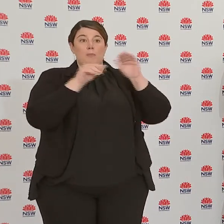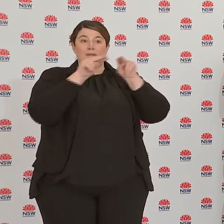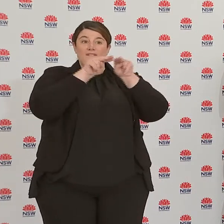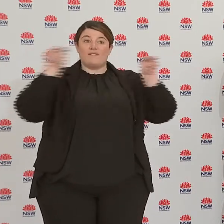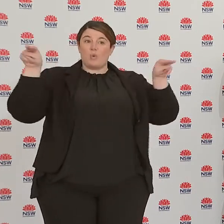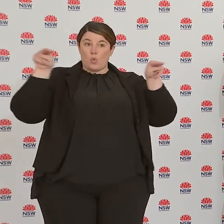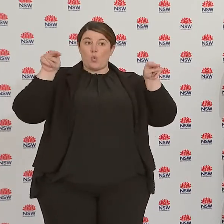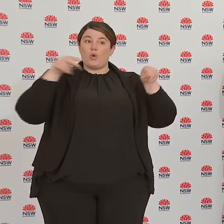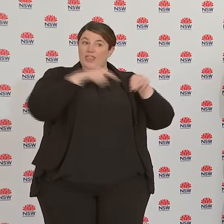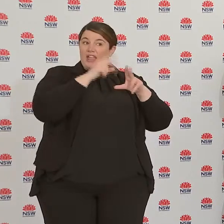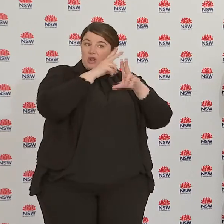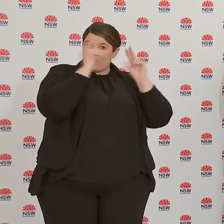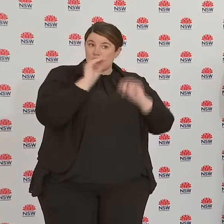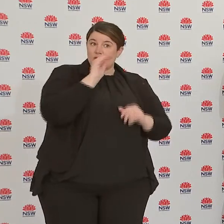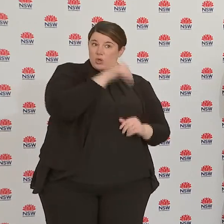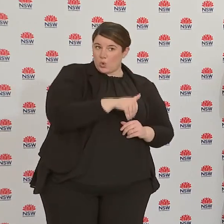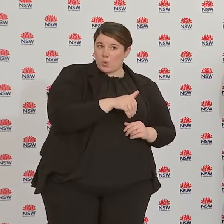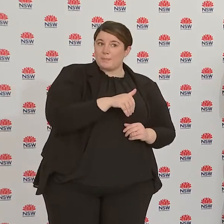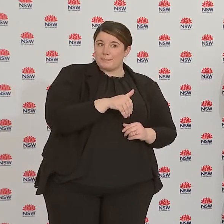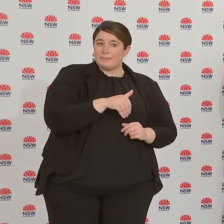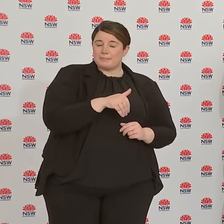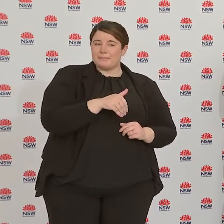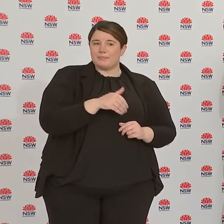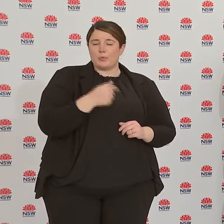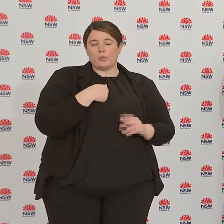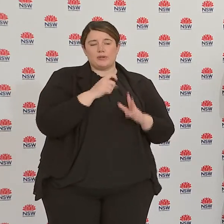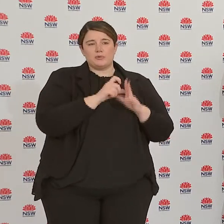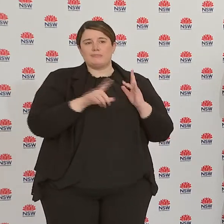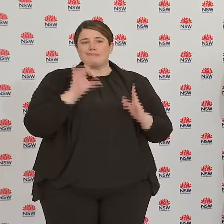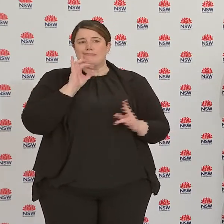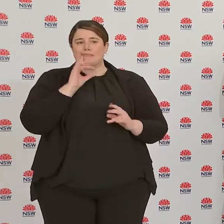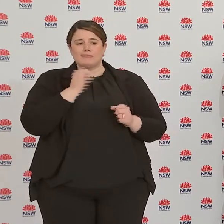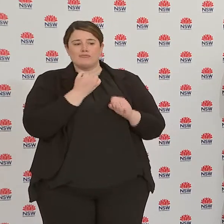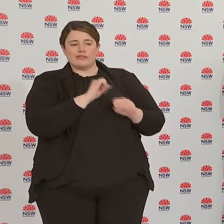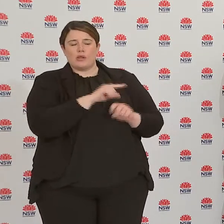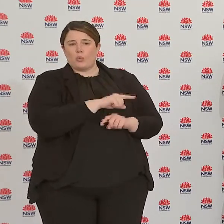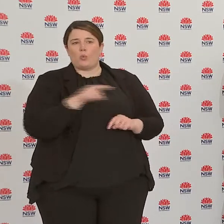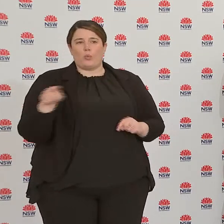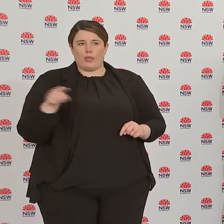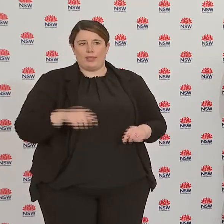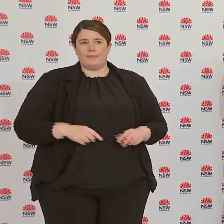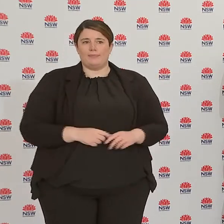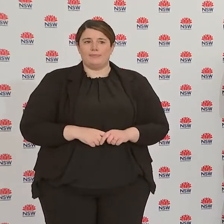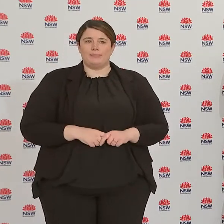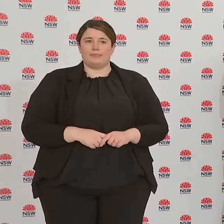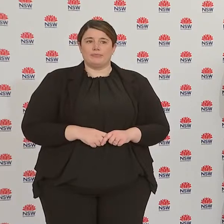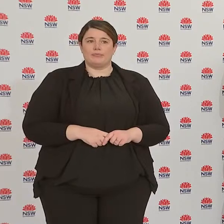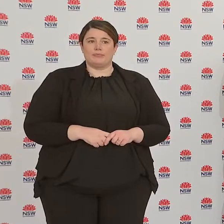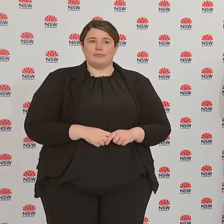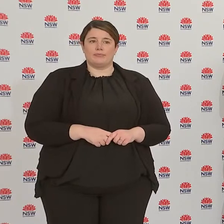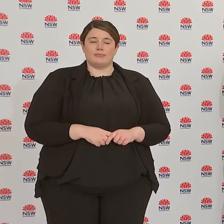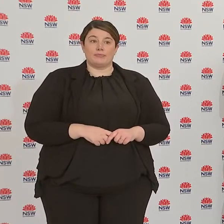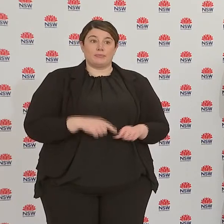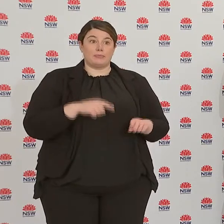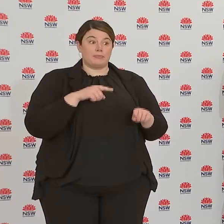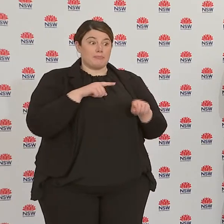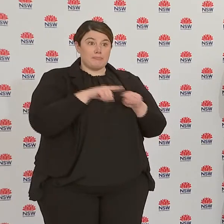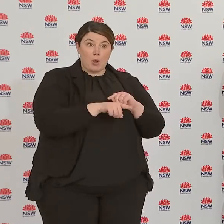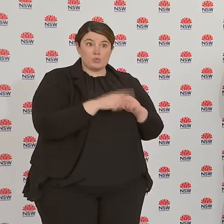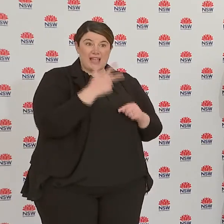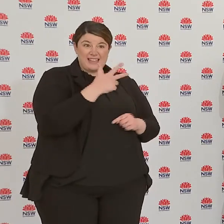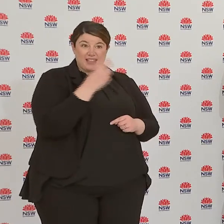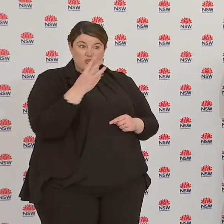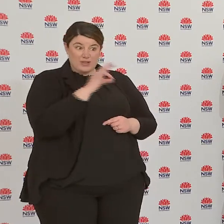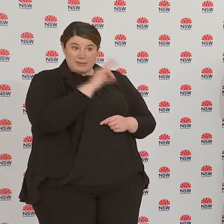that action has been taken as a precautionary approach. I can confirm that 83% of the patients were